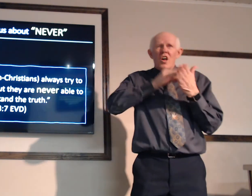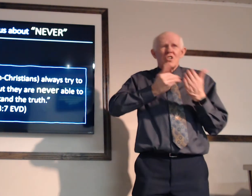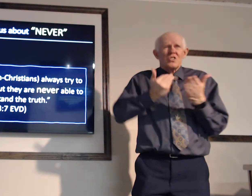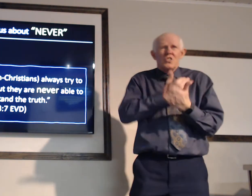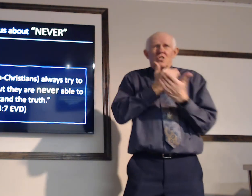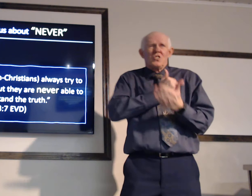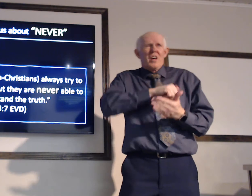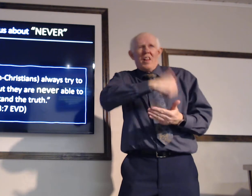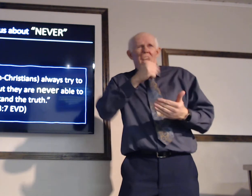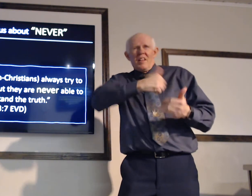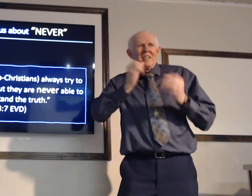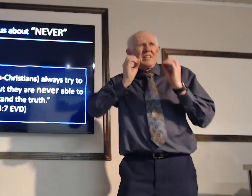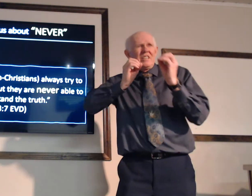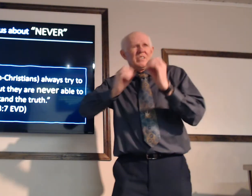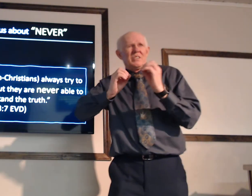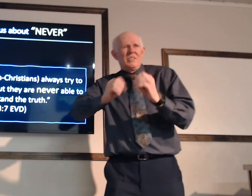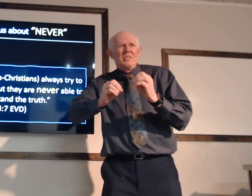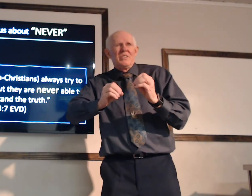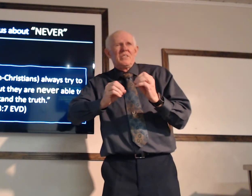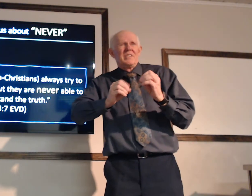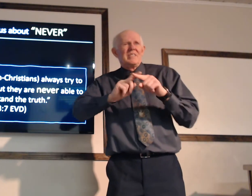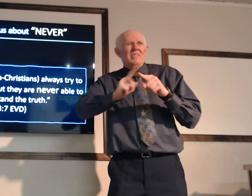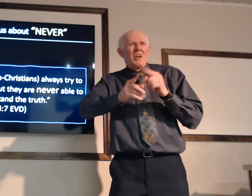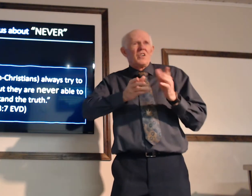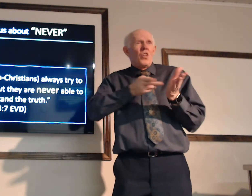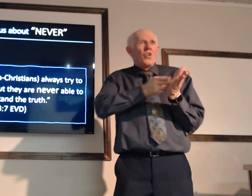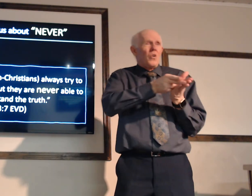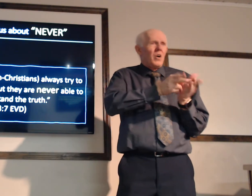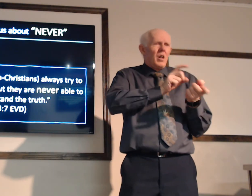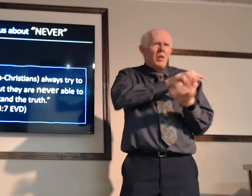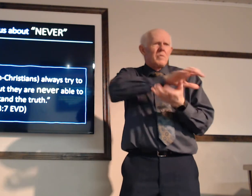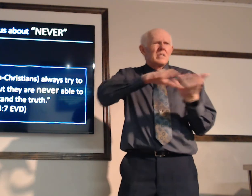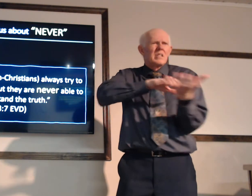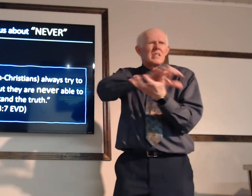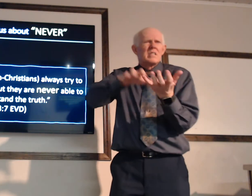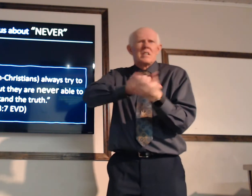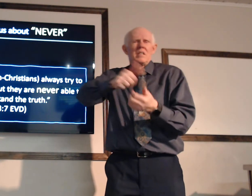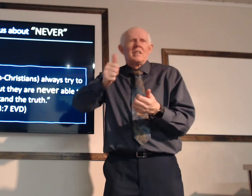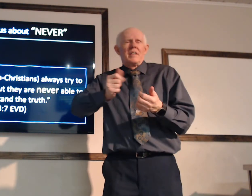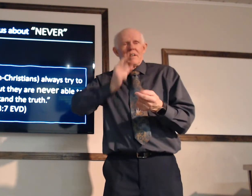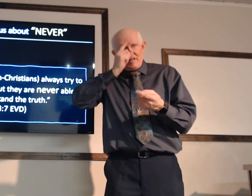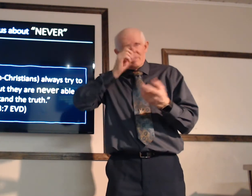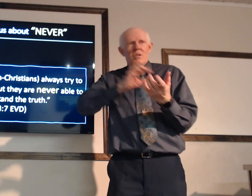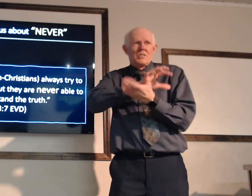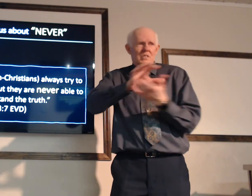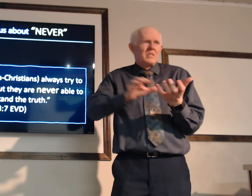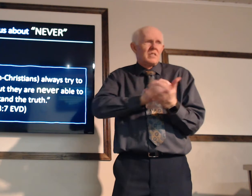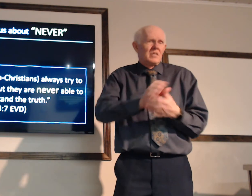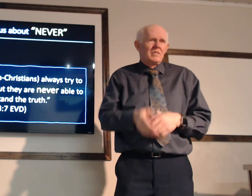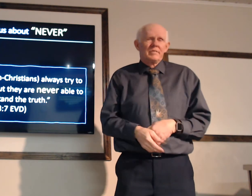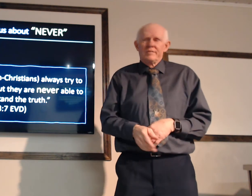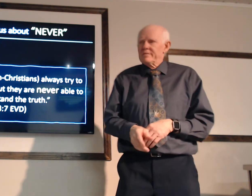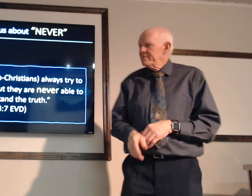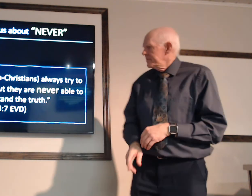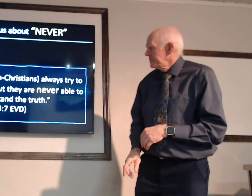we try to learn new things and other teachings. No, we learn that mixes up the truth.